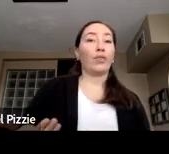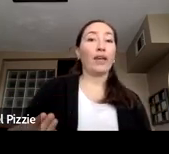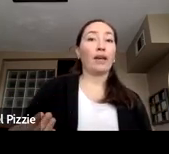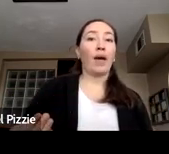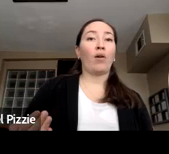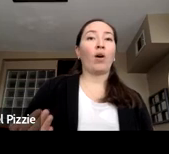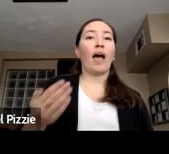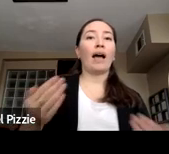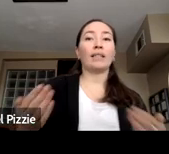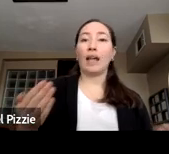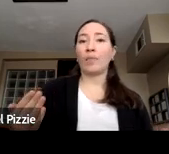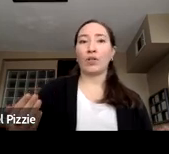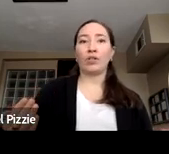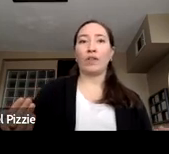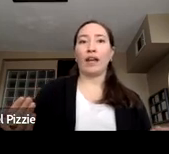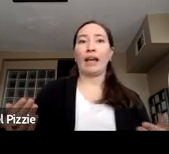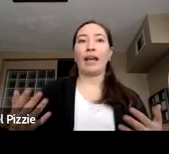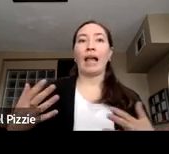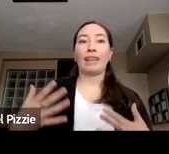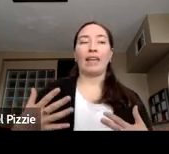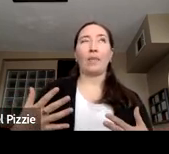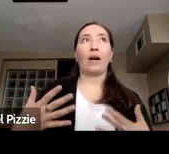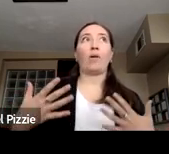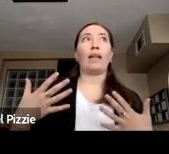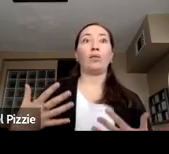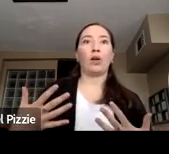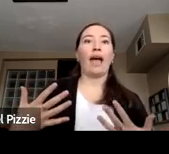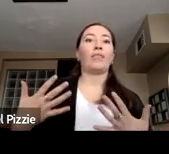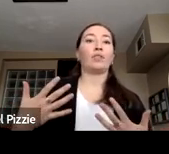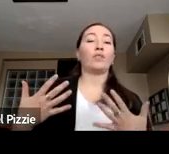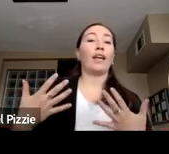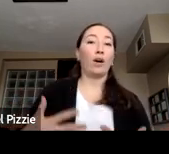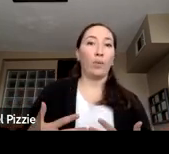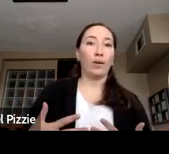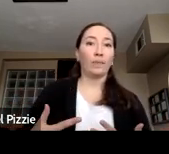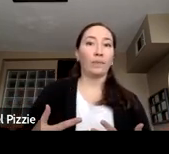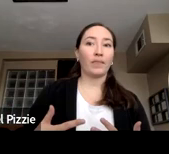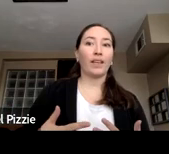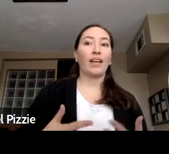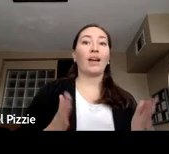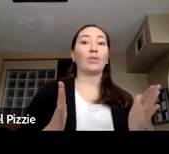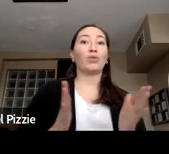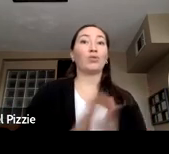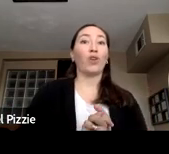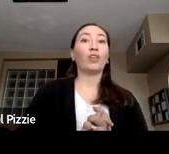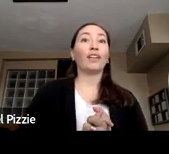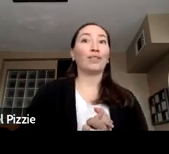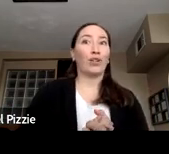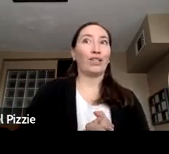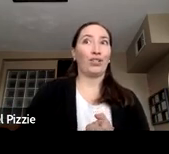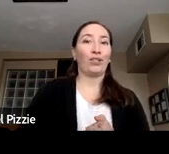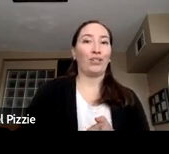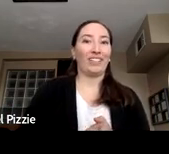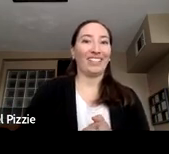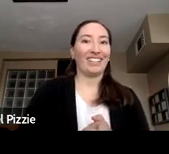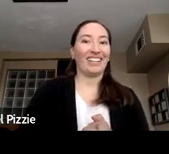As you're thinking about how to set up your survey and how to think about and look at the survey output, I would strongly